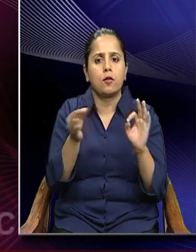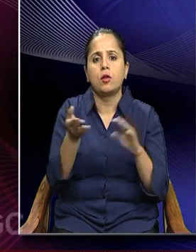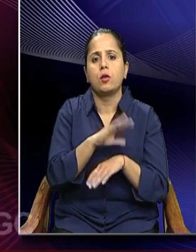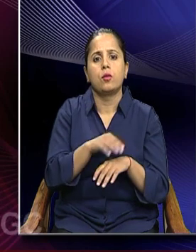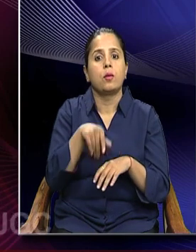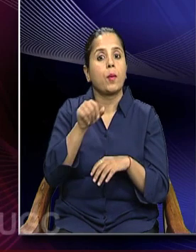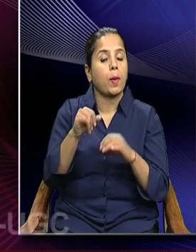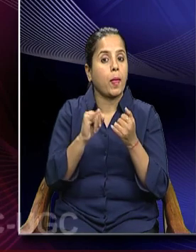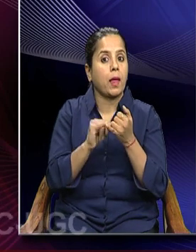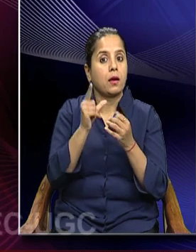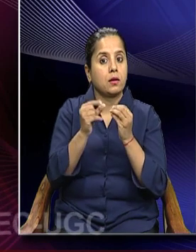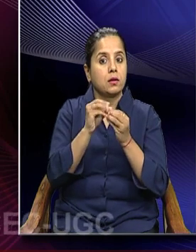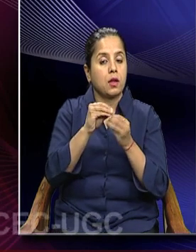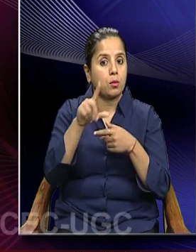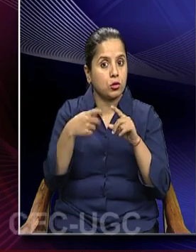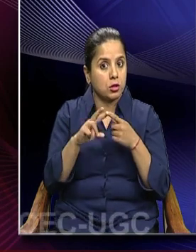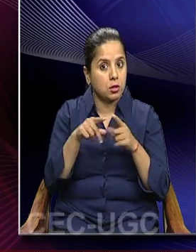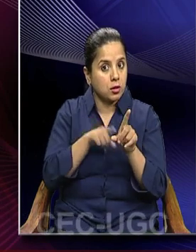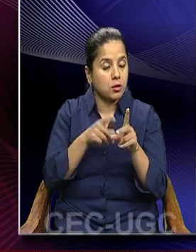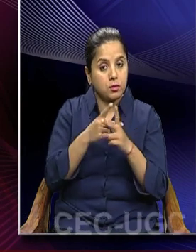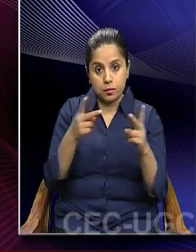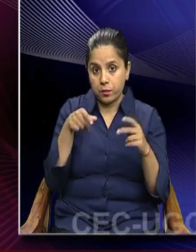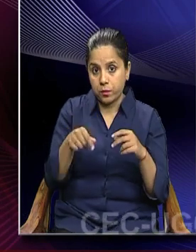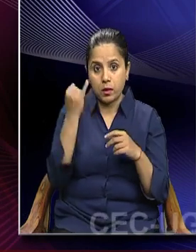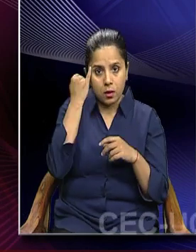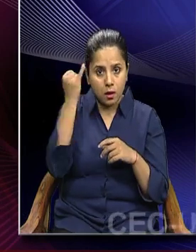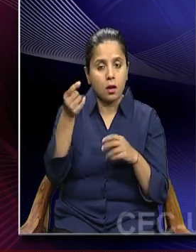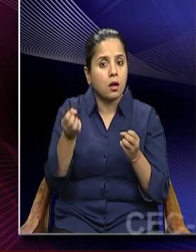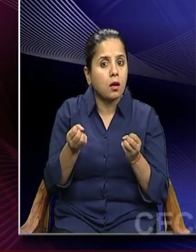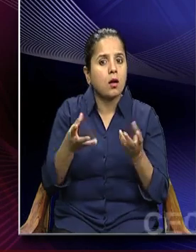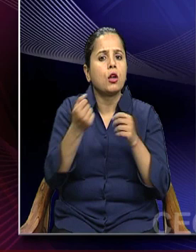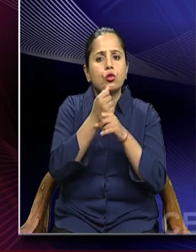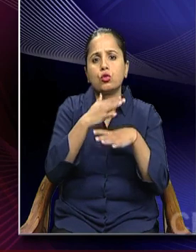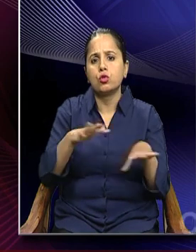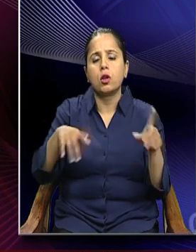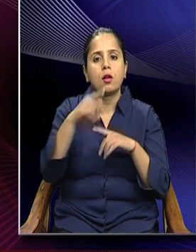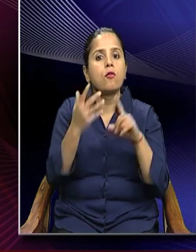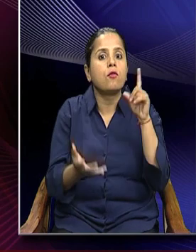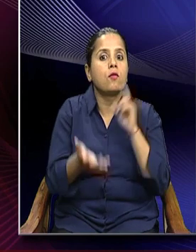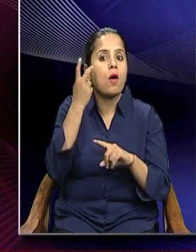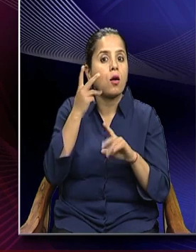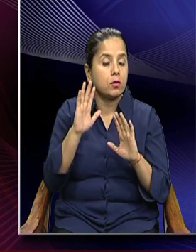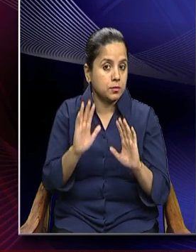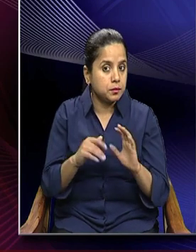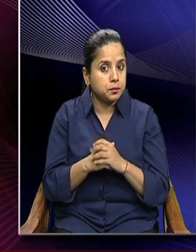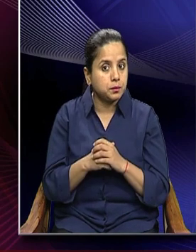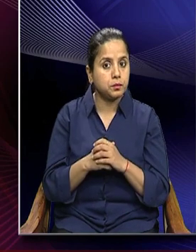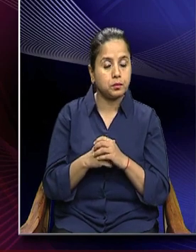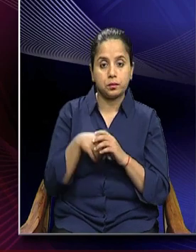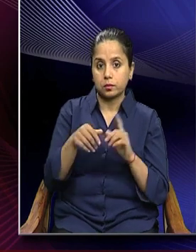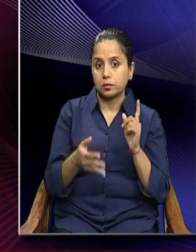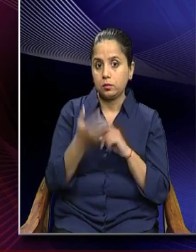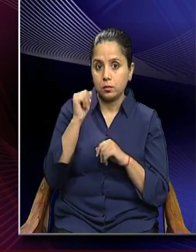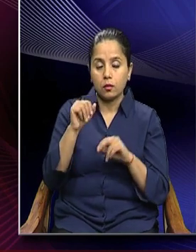subjective bias as per the quantitative researcher, and the idea is to generalize from the findings, which is the finding